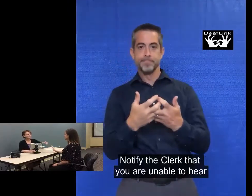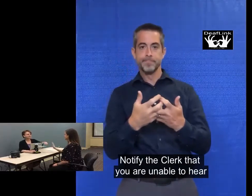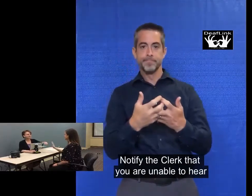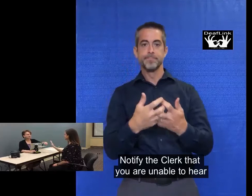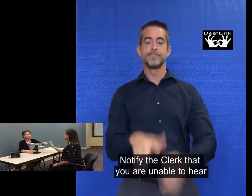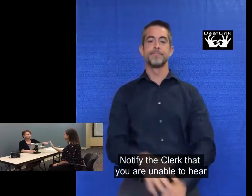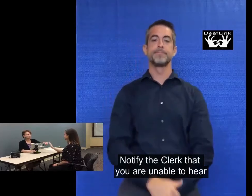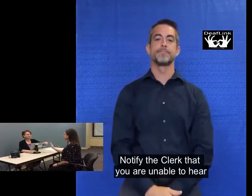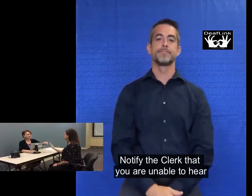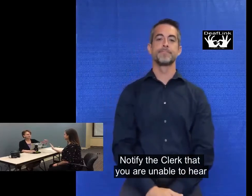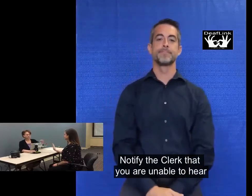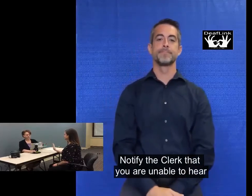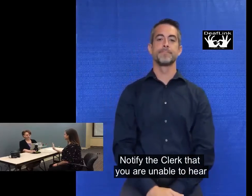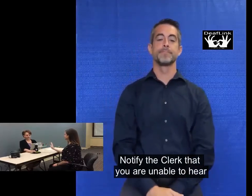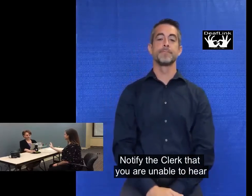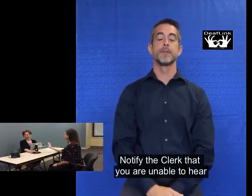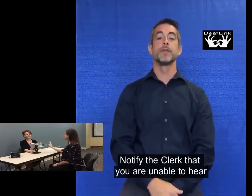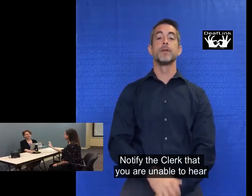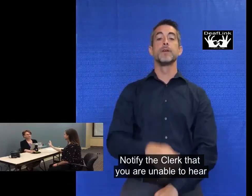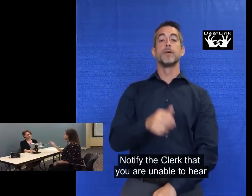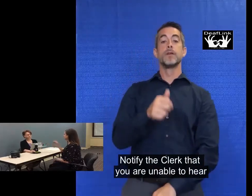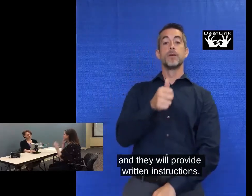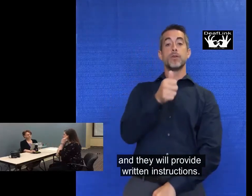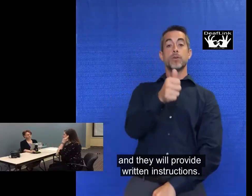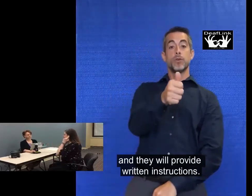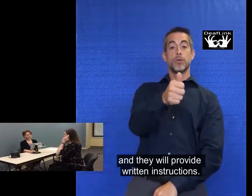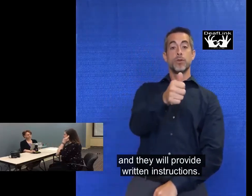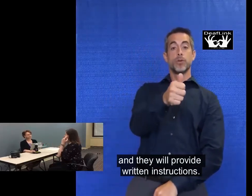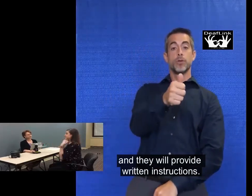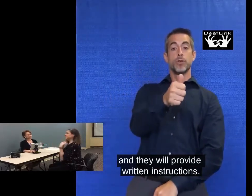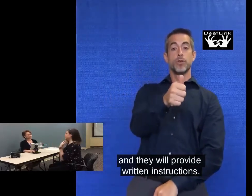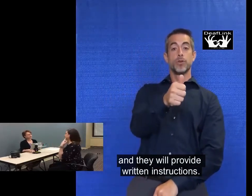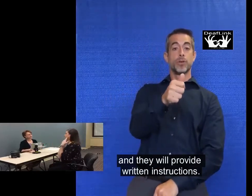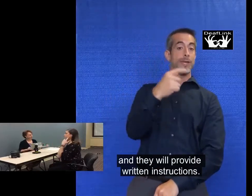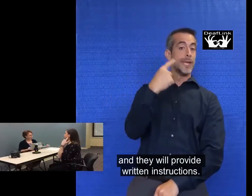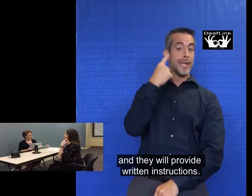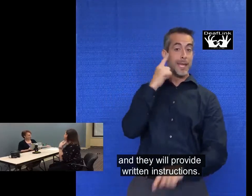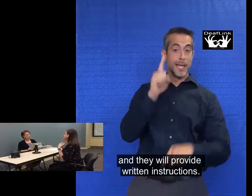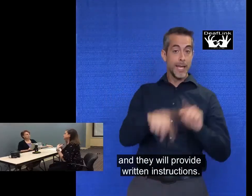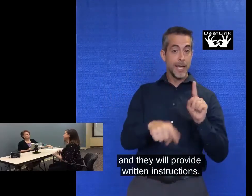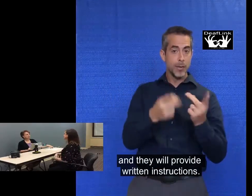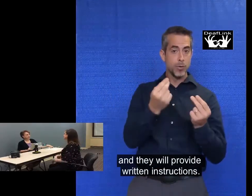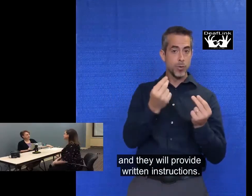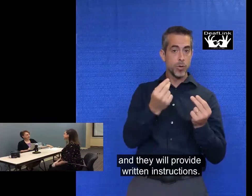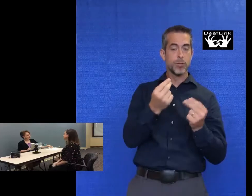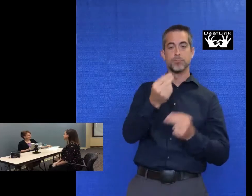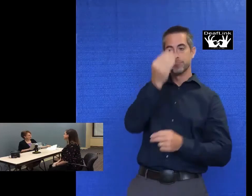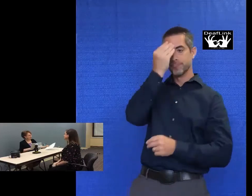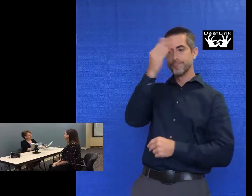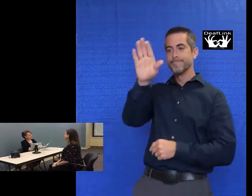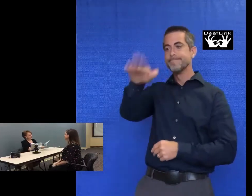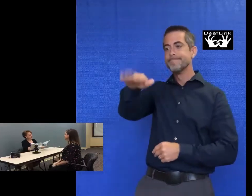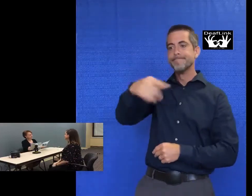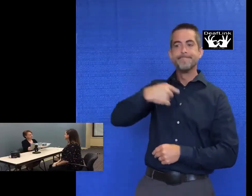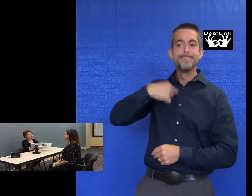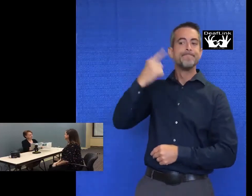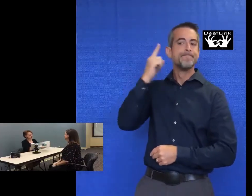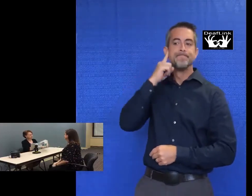Notify the clerk that you are unable to hear, and they will provide written instructions.